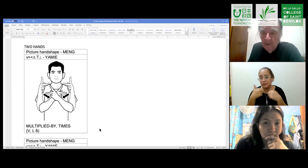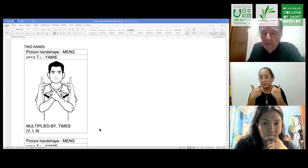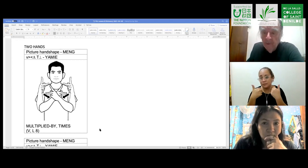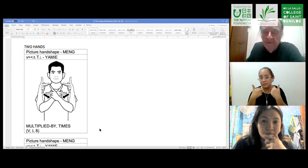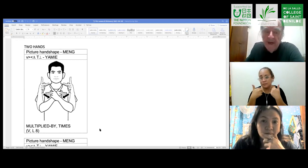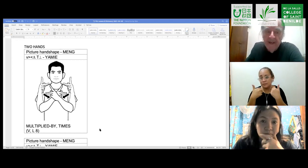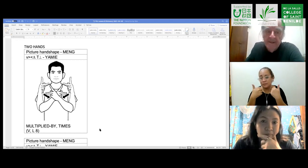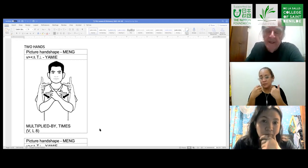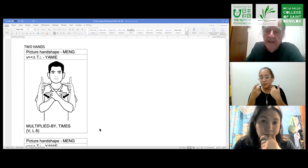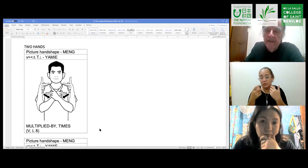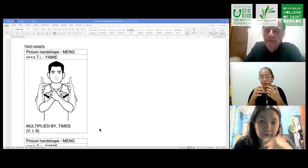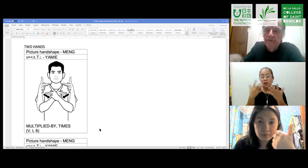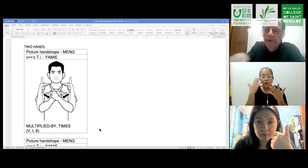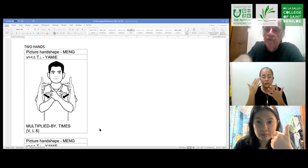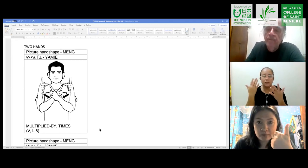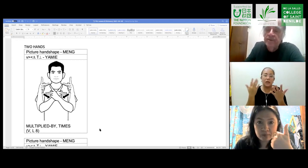So we'll divide lesson 8 into 3 groups.